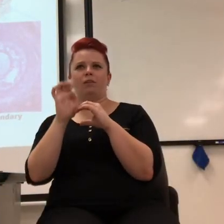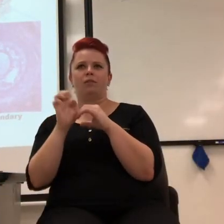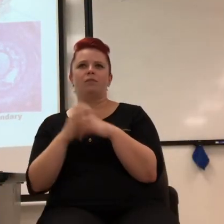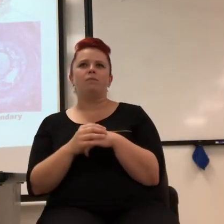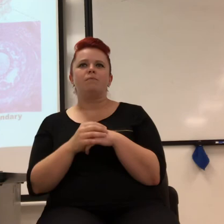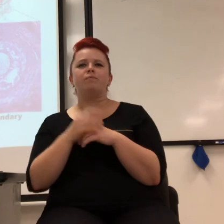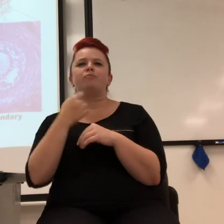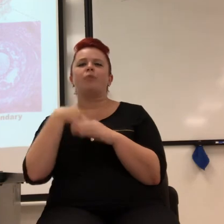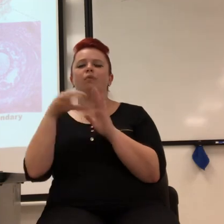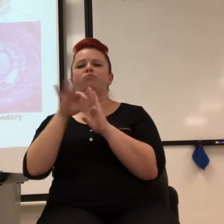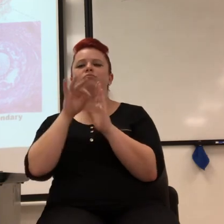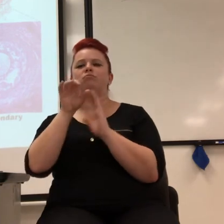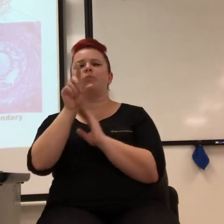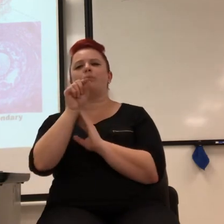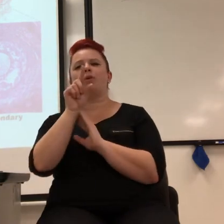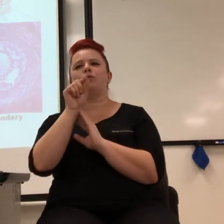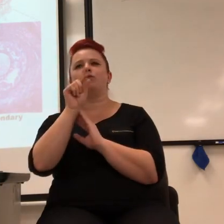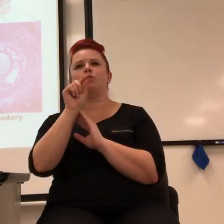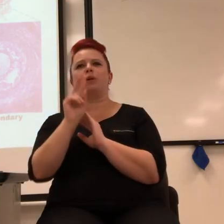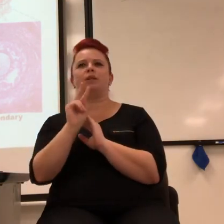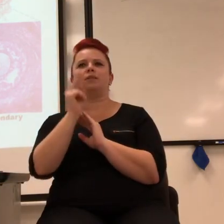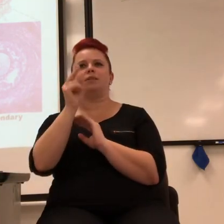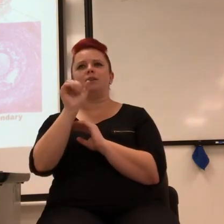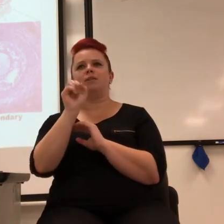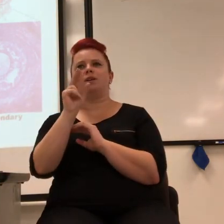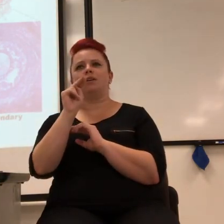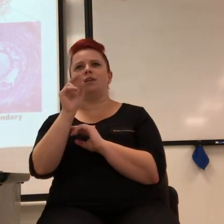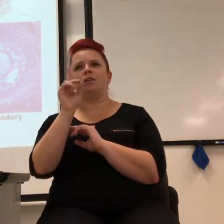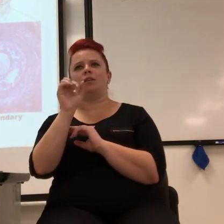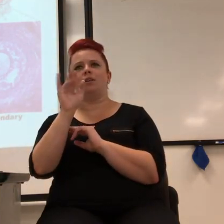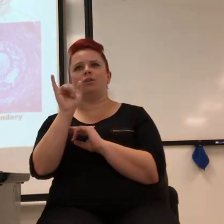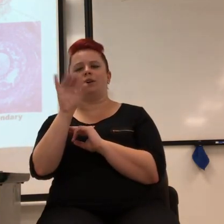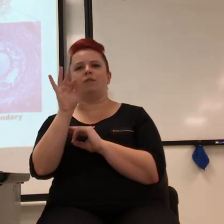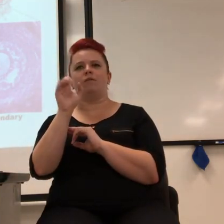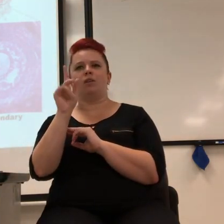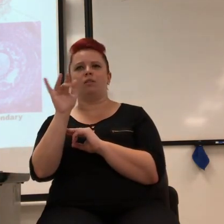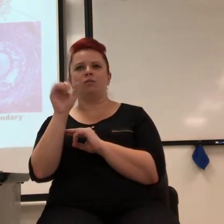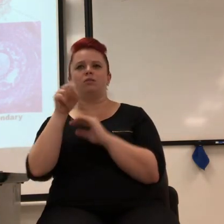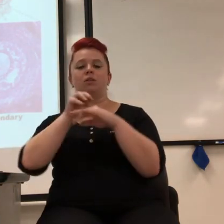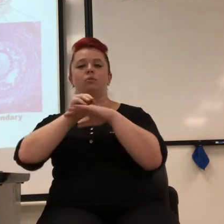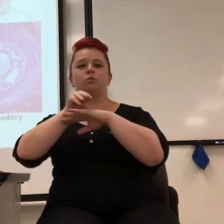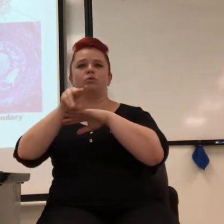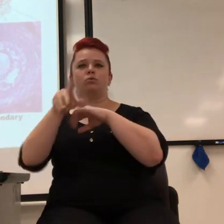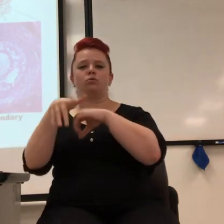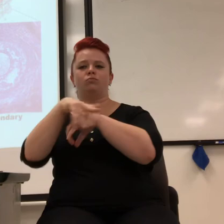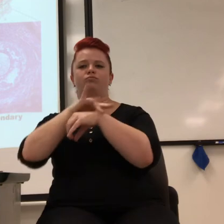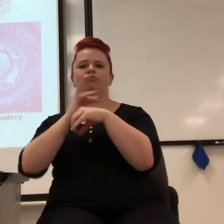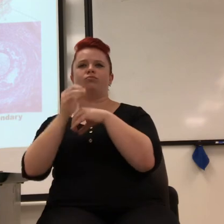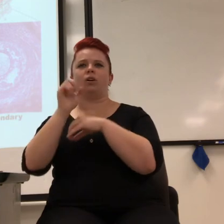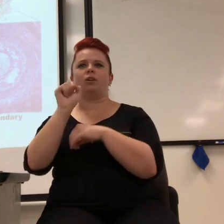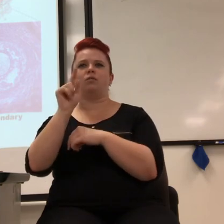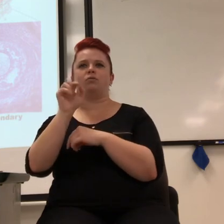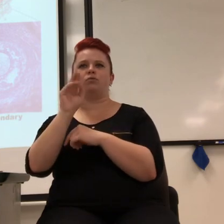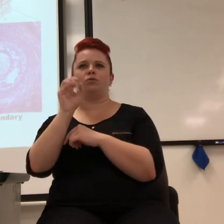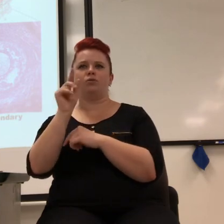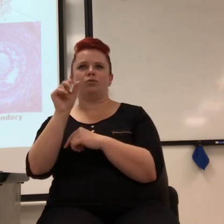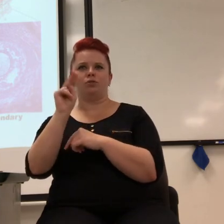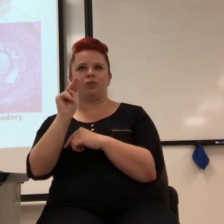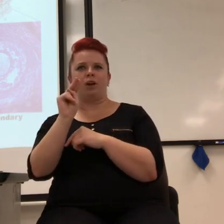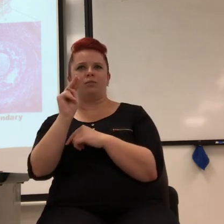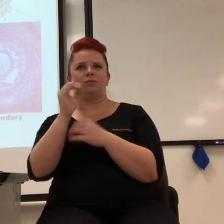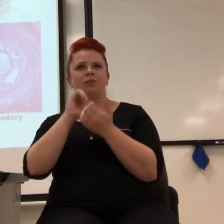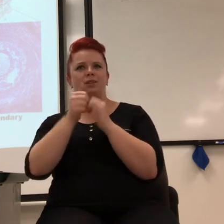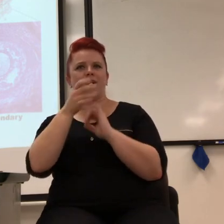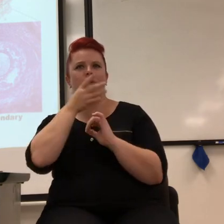You got about 20 secondary follicles, and they're secreting estrogen. That makes a female, right? You